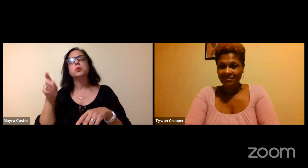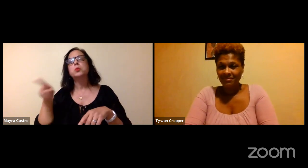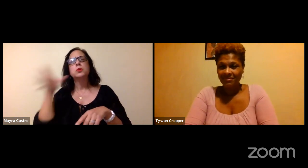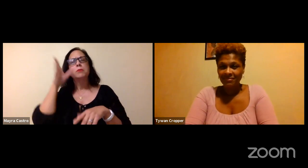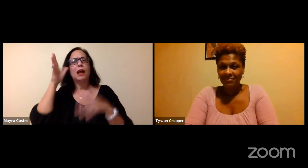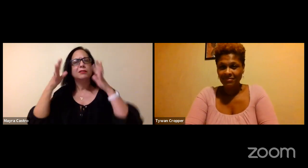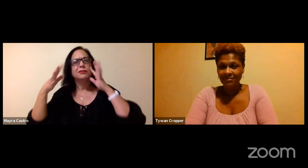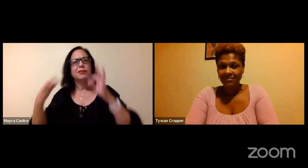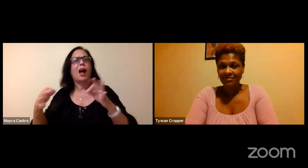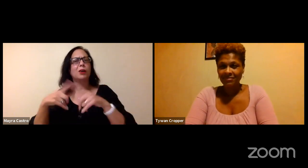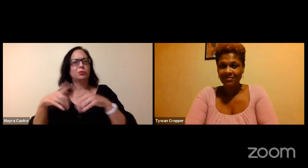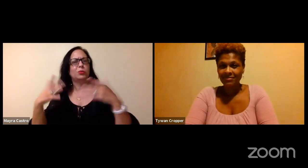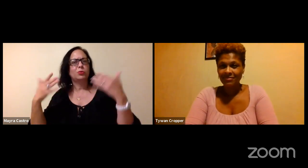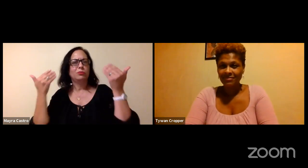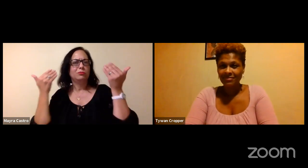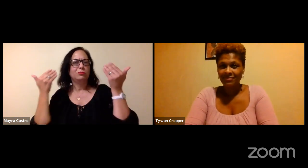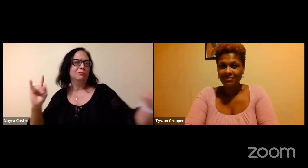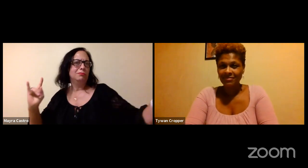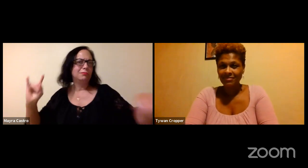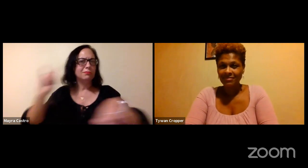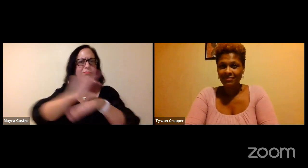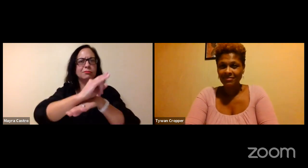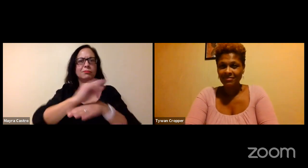So before that,